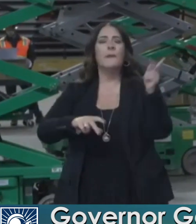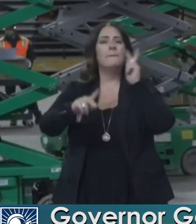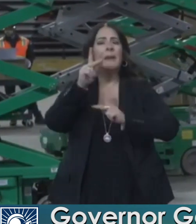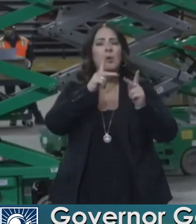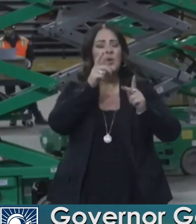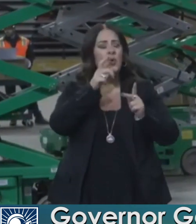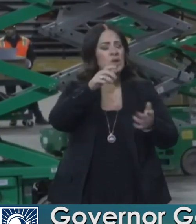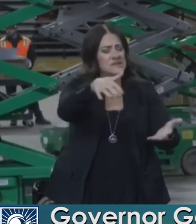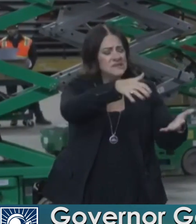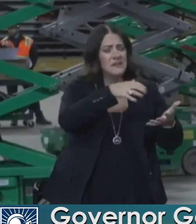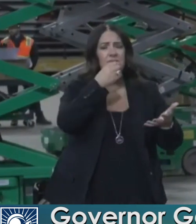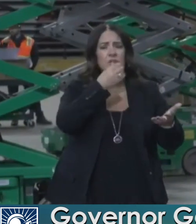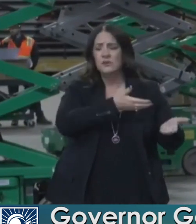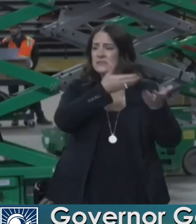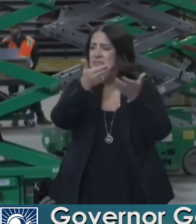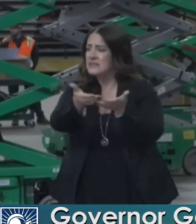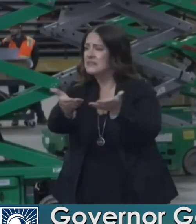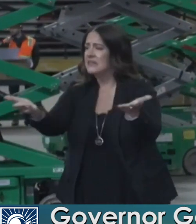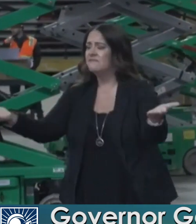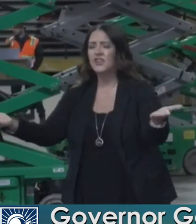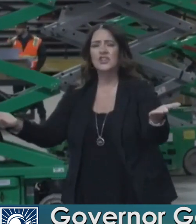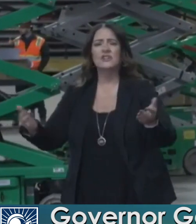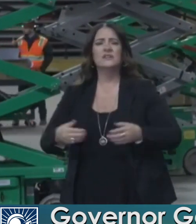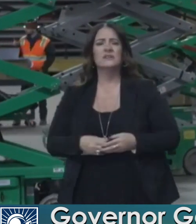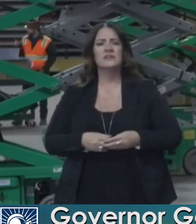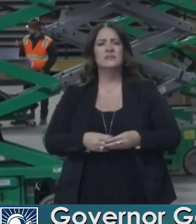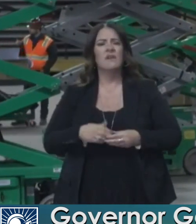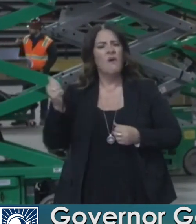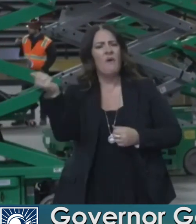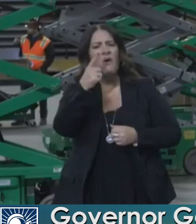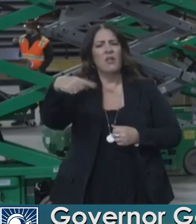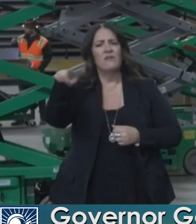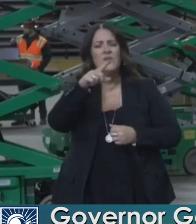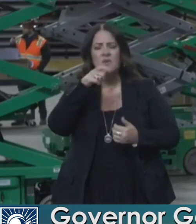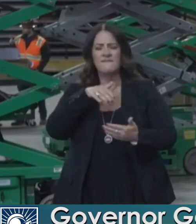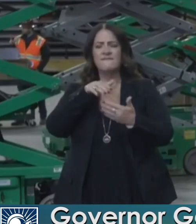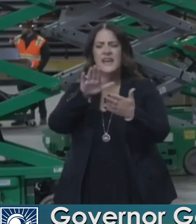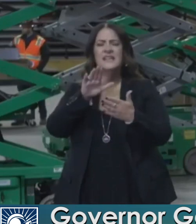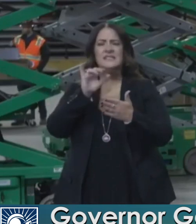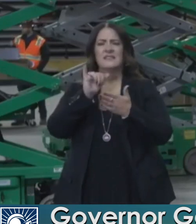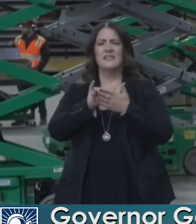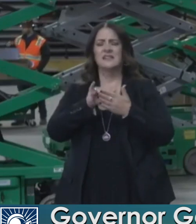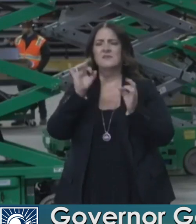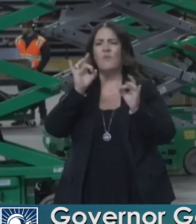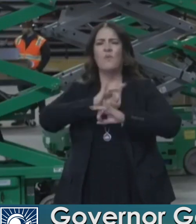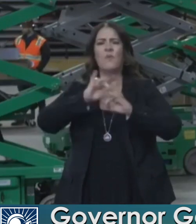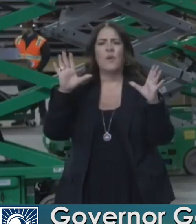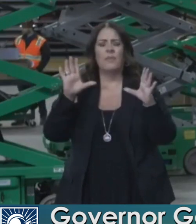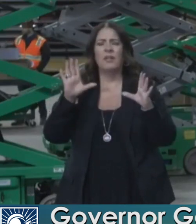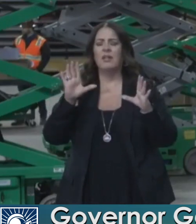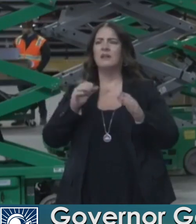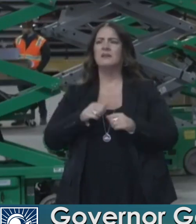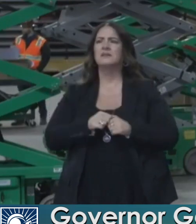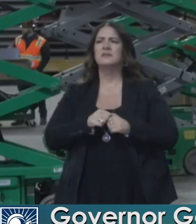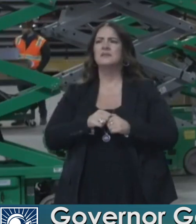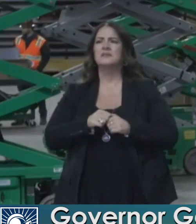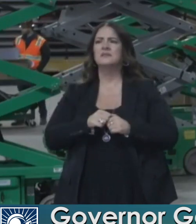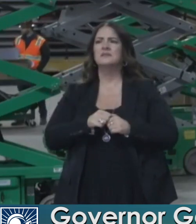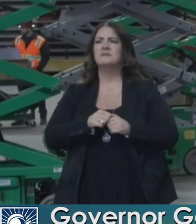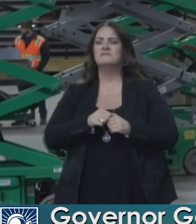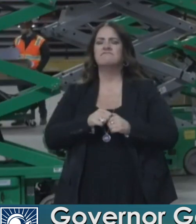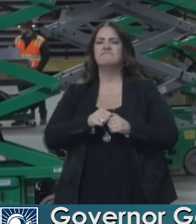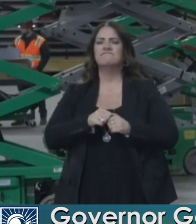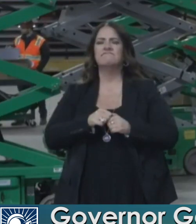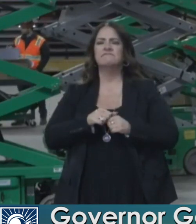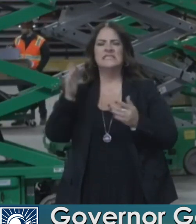the people that are on the front lines facing this invisible enemy every single day. So we